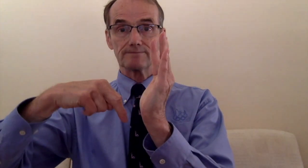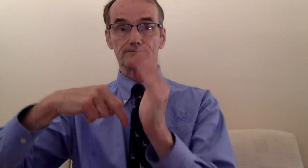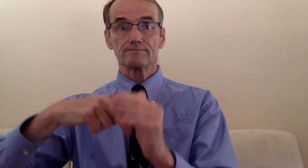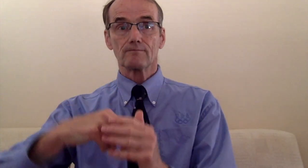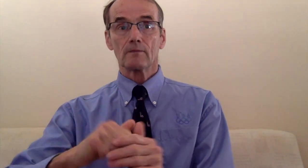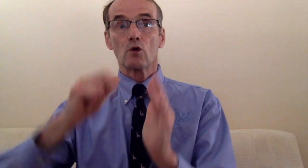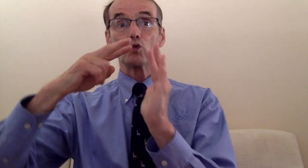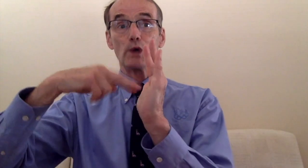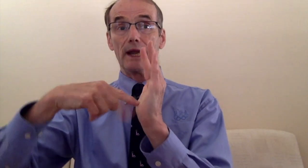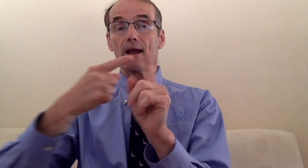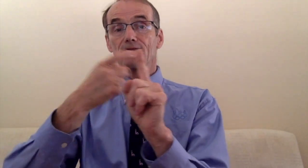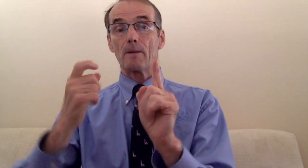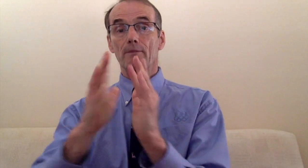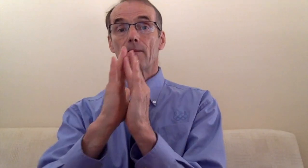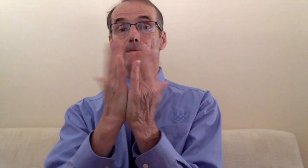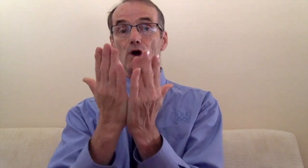First reading.